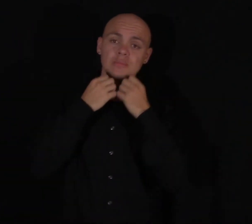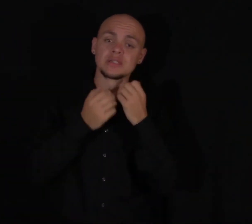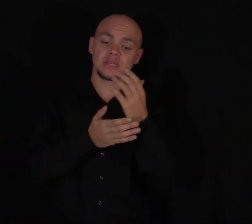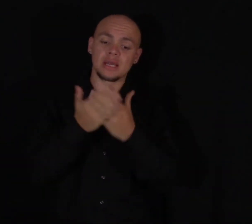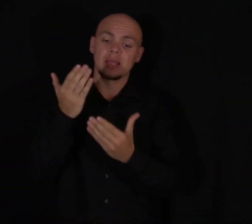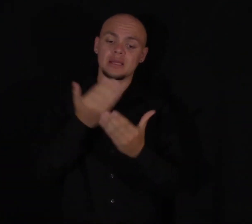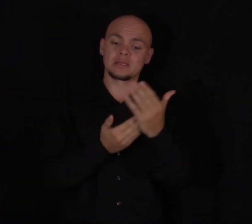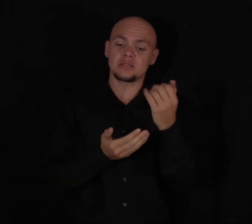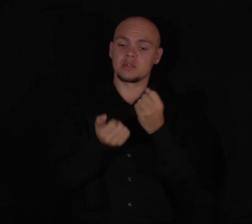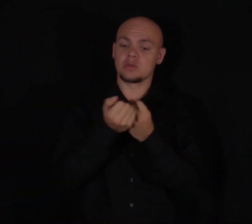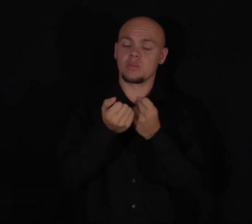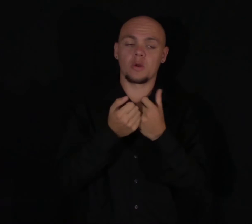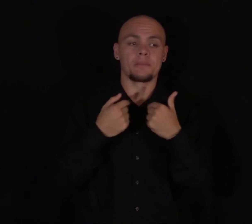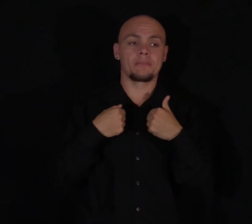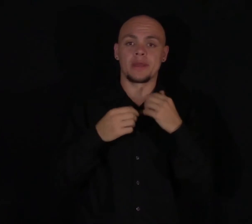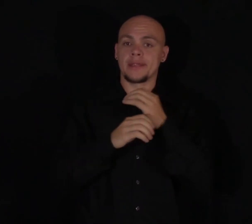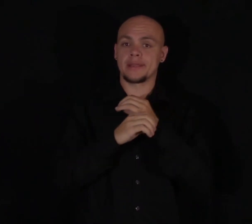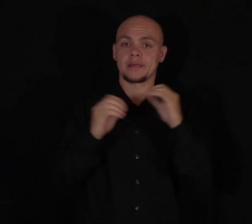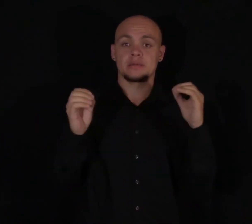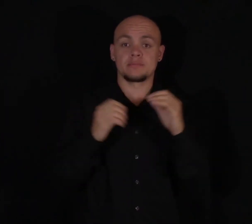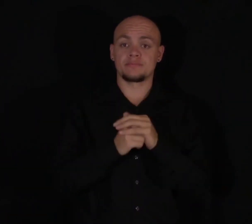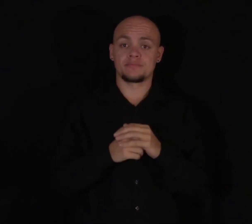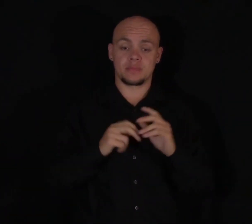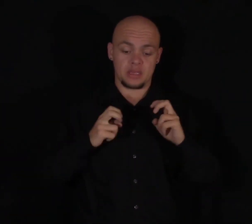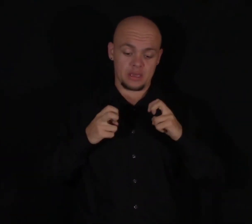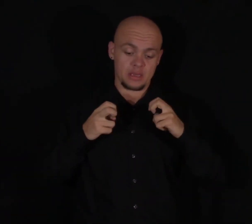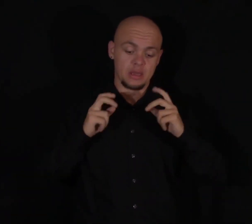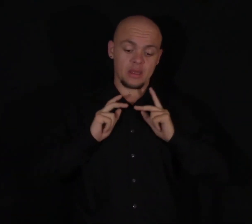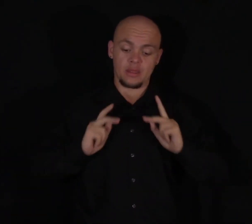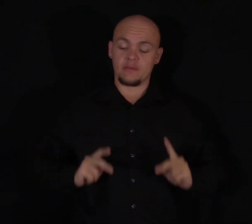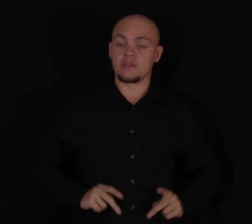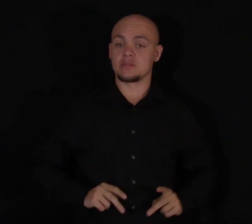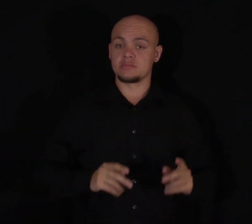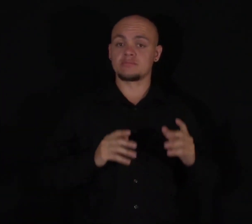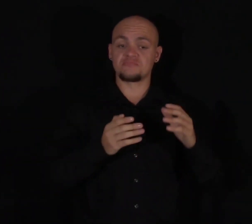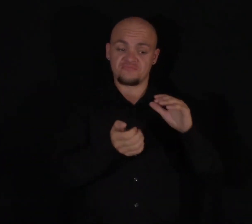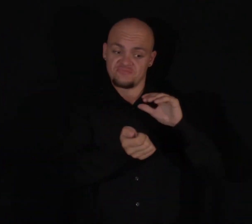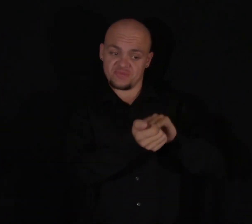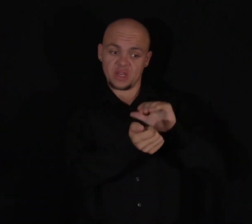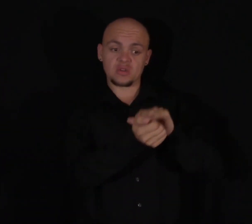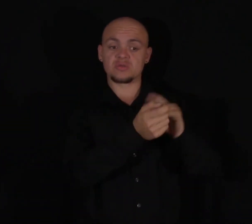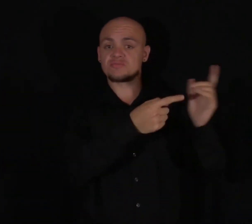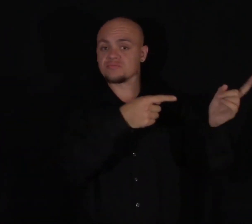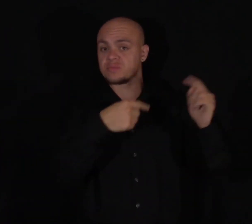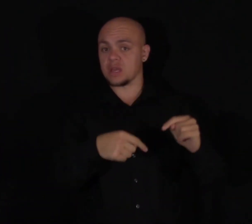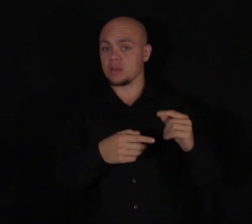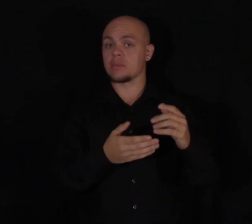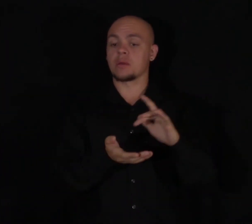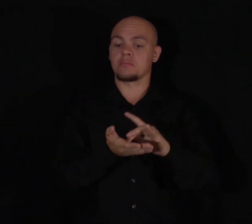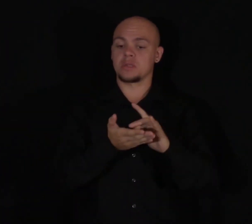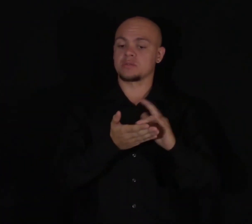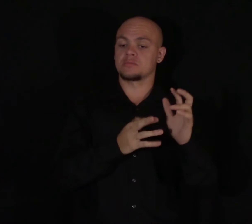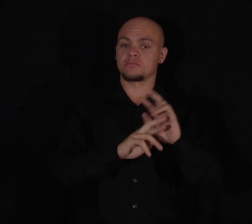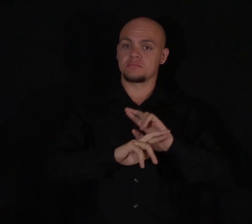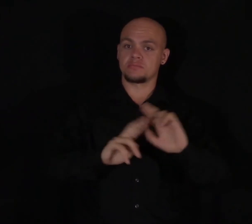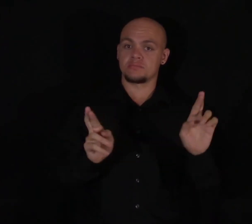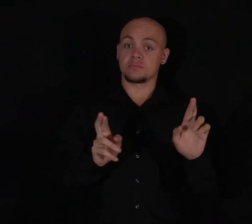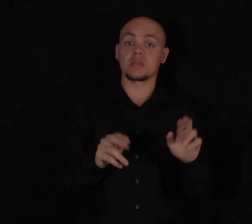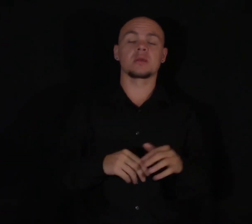The physician came and prescribed medicines, and the old woman prepared them for me. but utter carelessness was visible in the